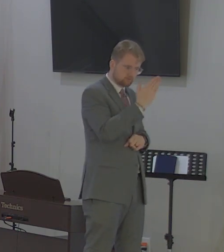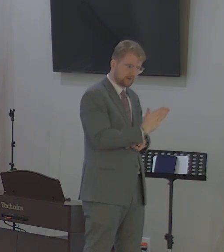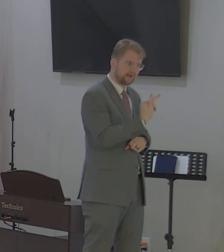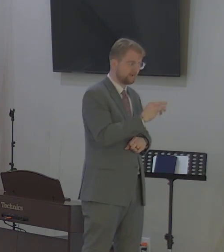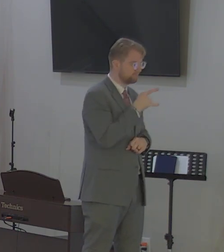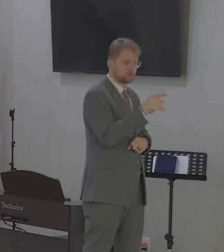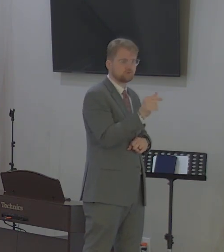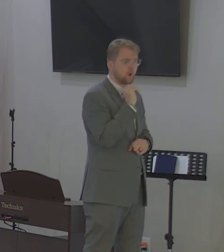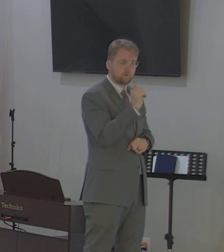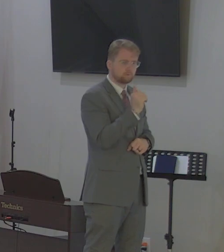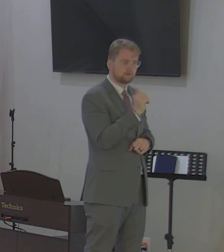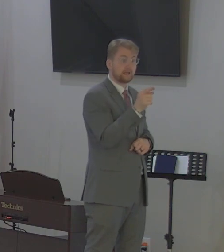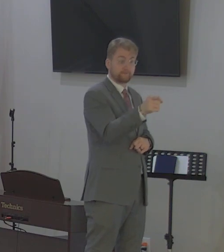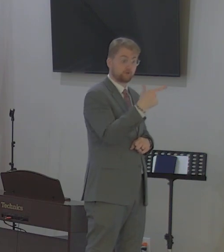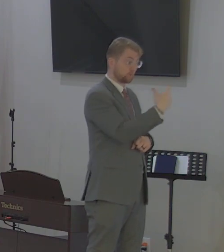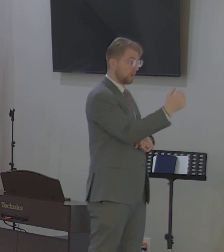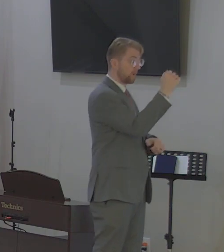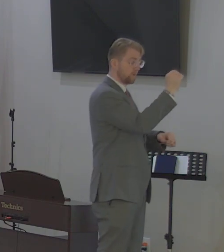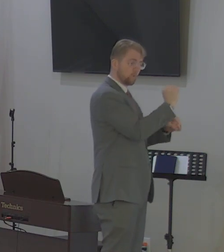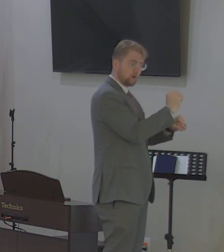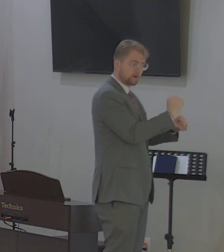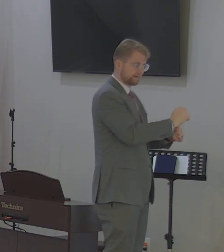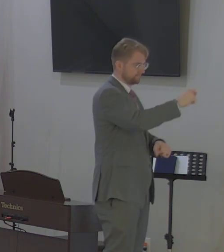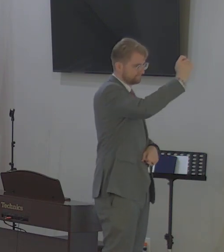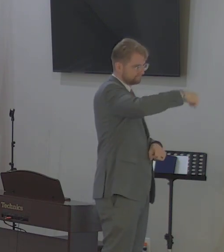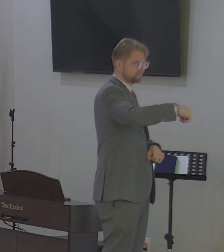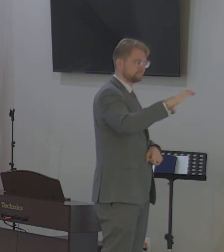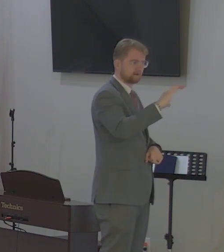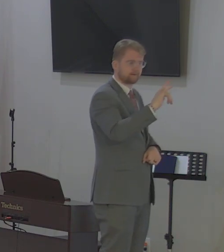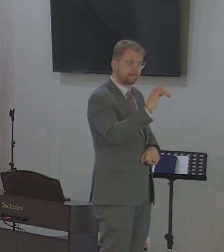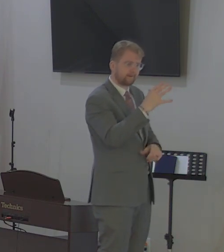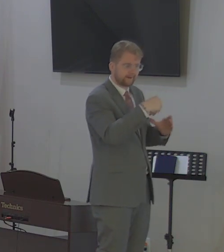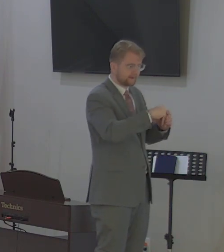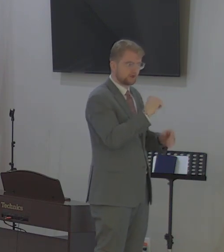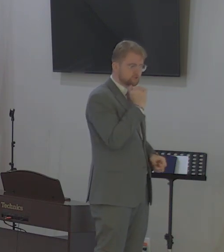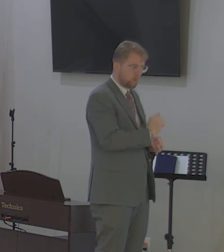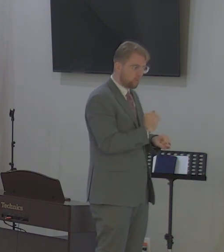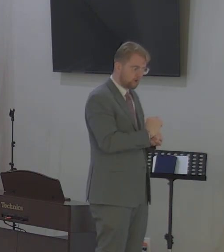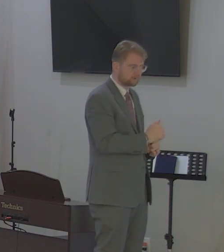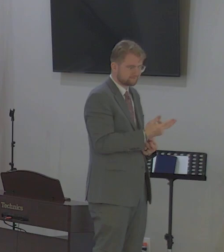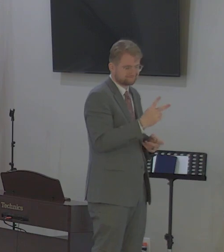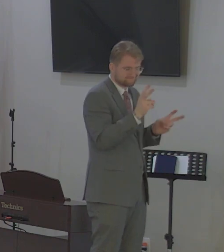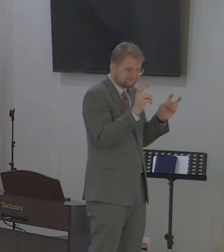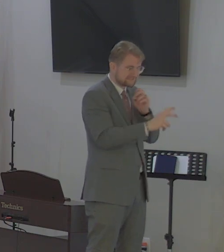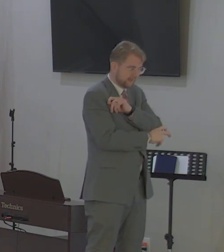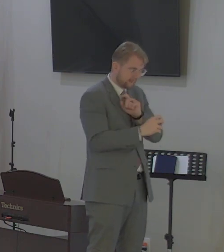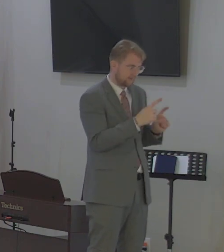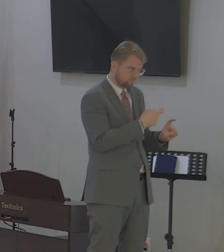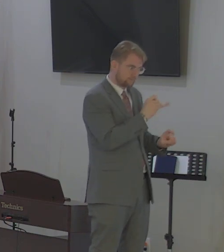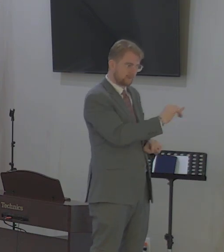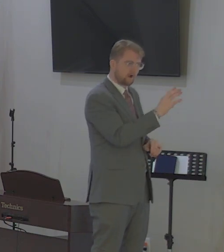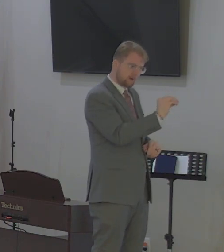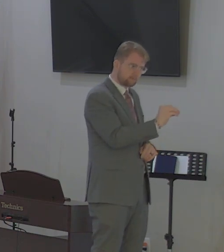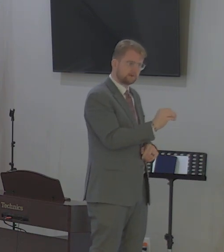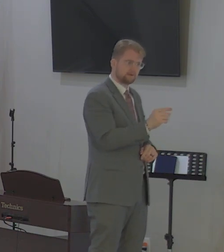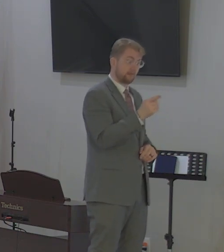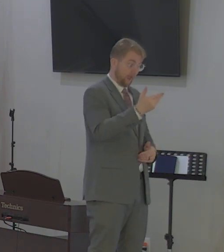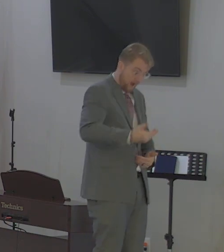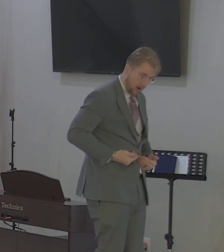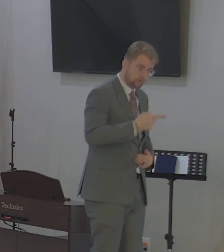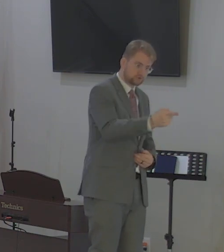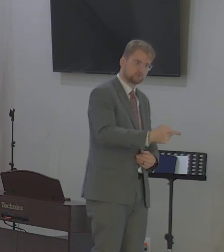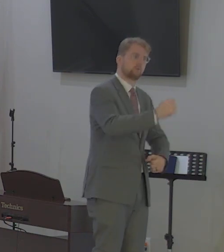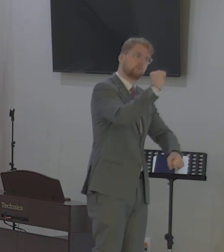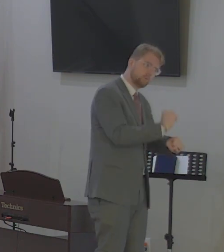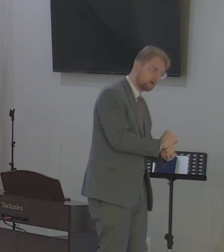blood washed you, and says, now go, live, serve with love. So we